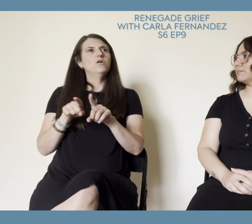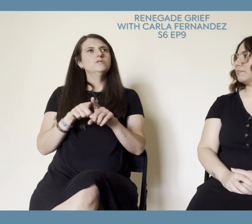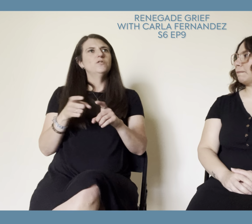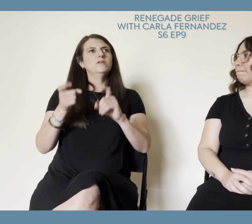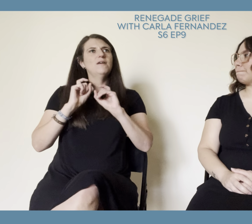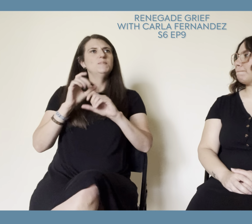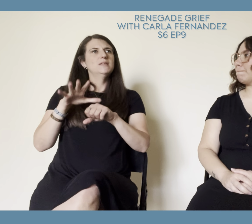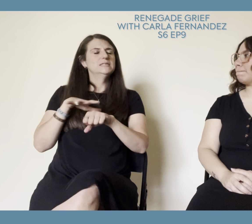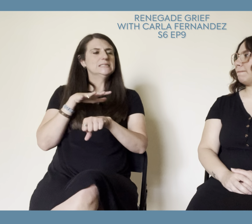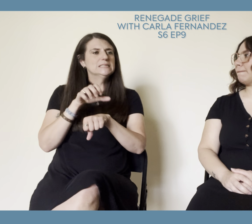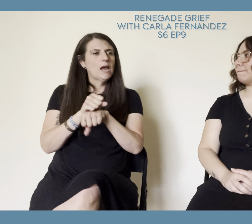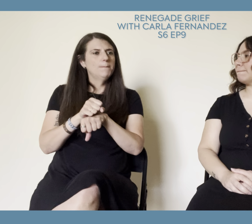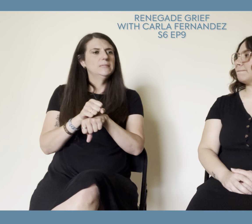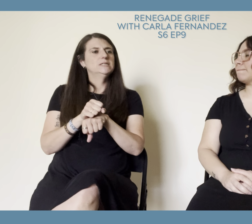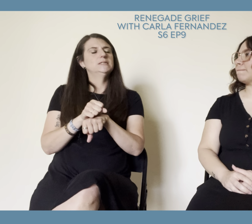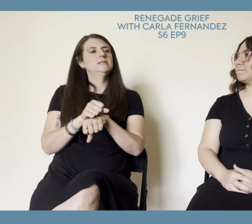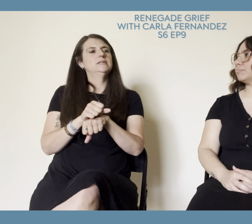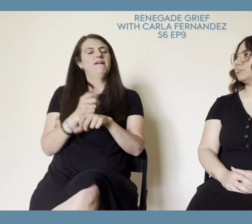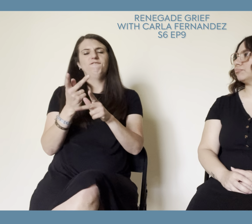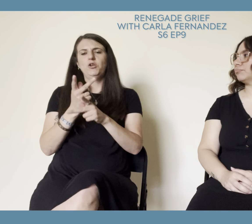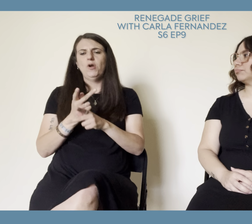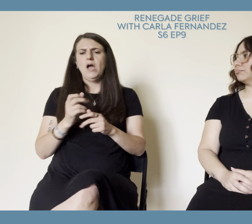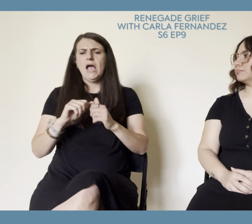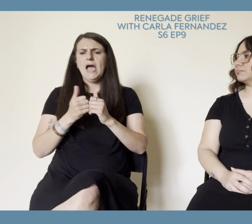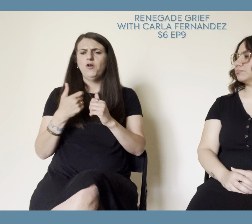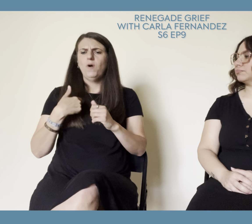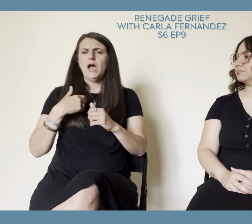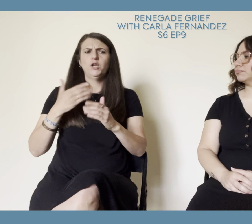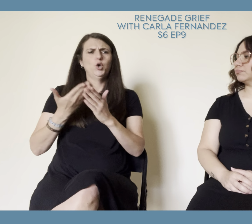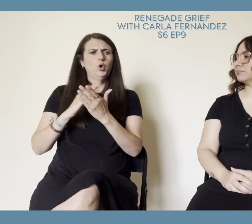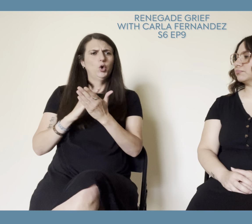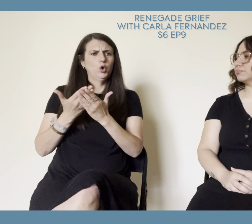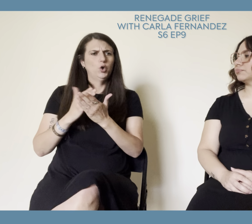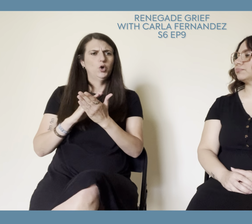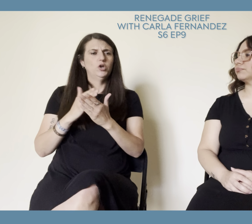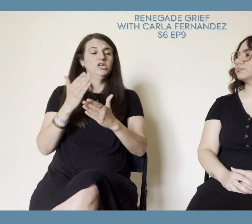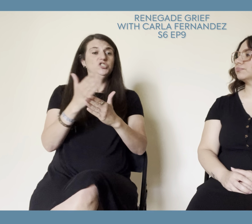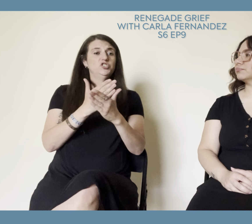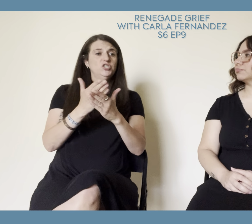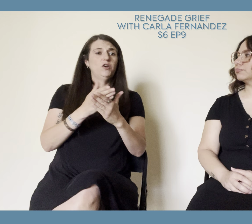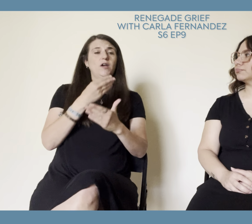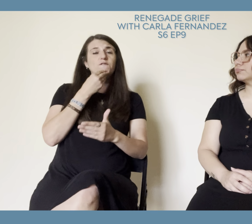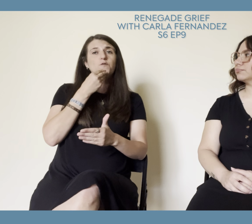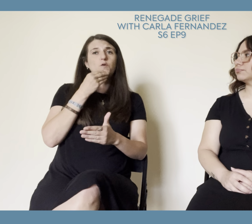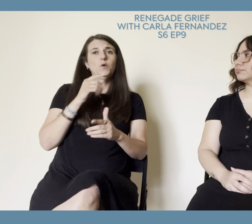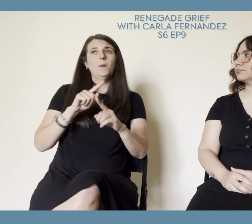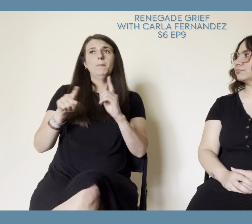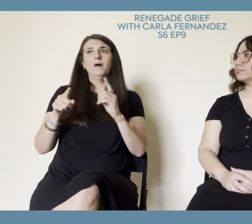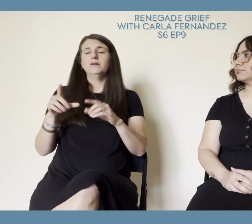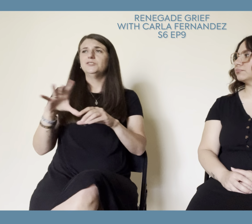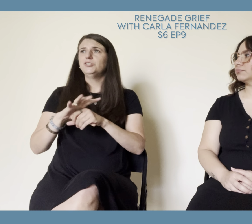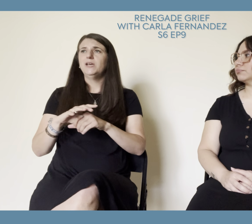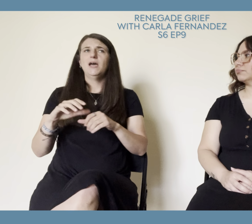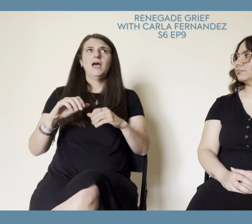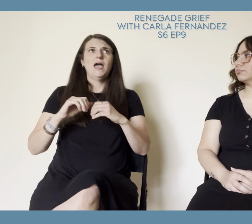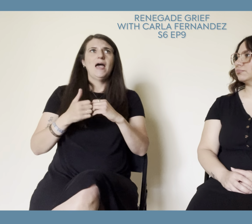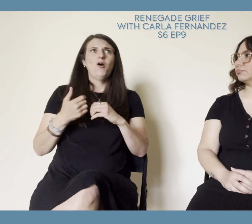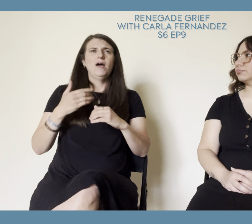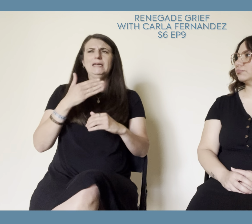actually figure out, like, how do I make this thing? It's both the sharing of the dish, but it's also the like, shit, I never had to make this. I